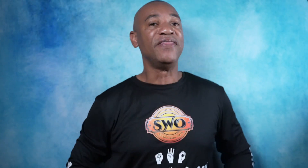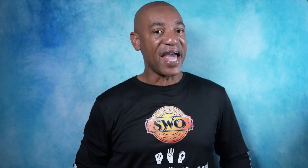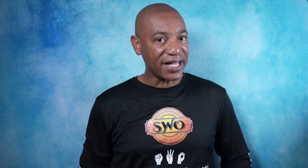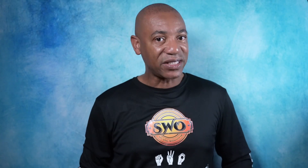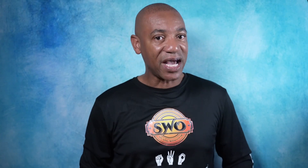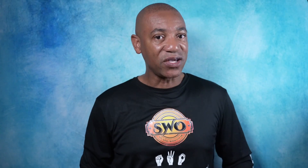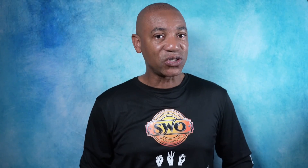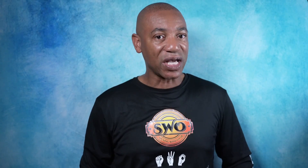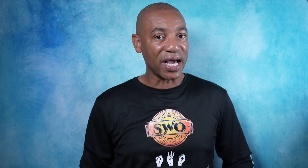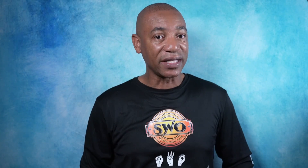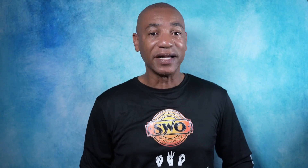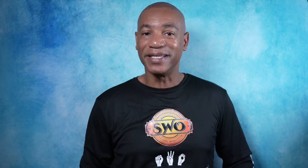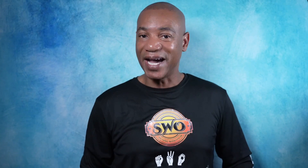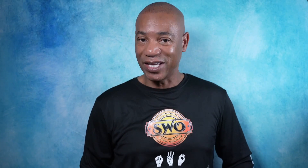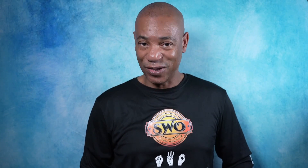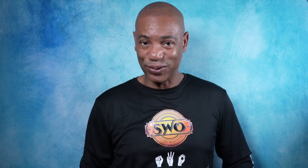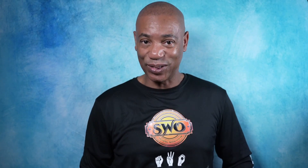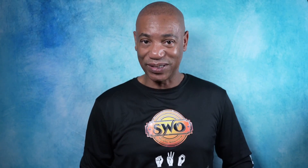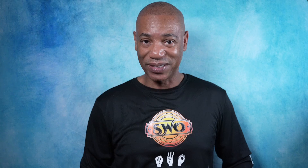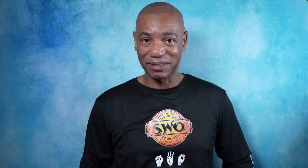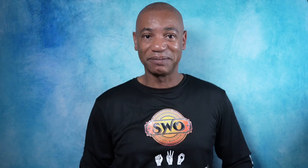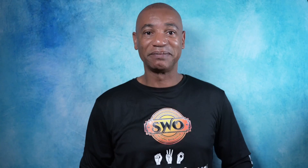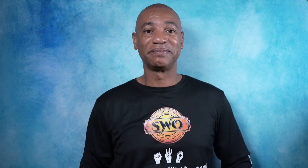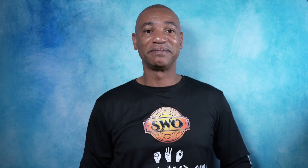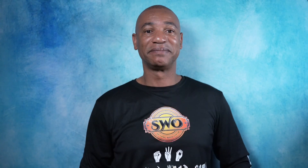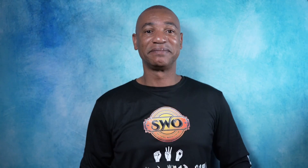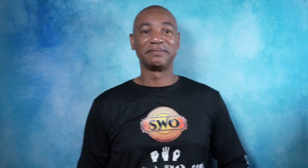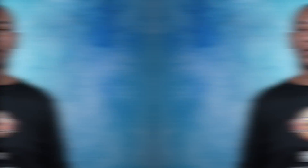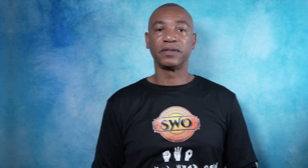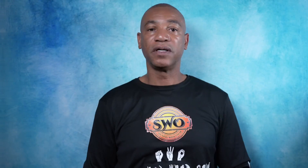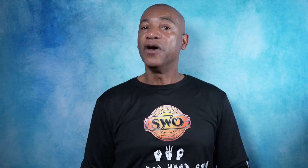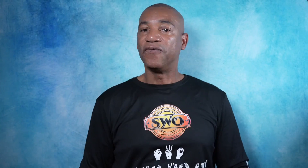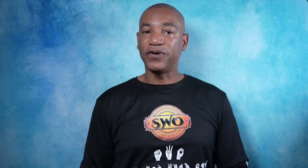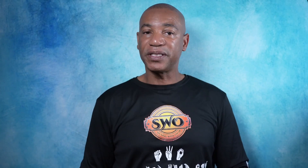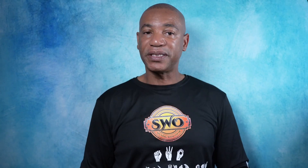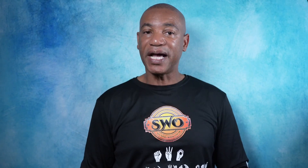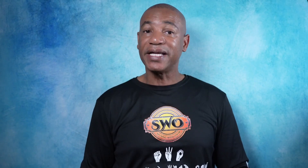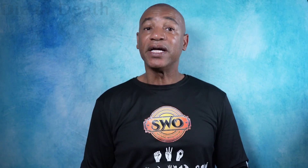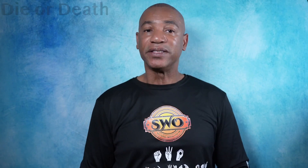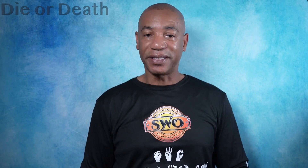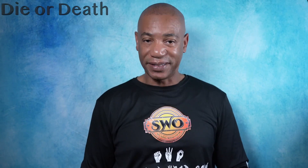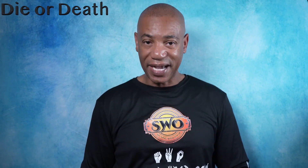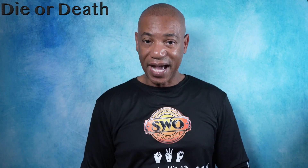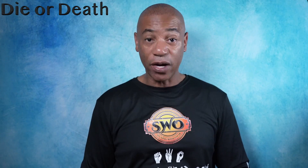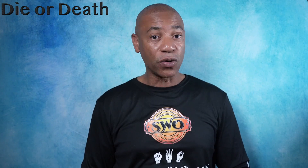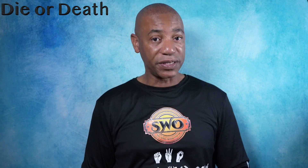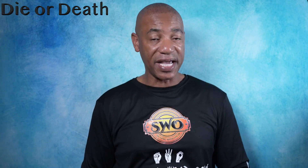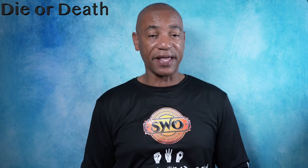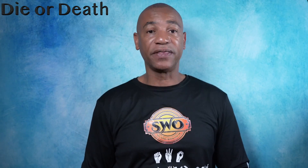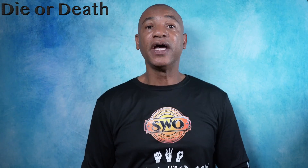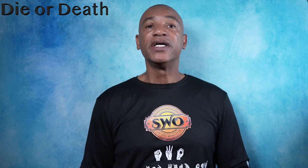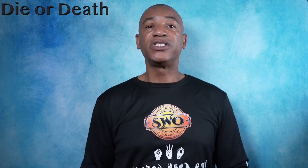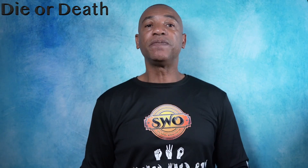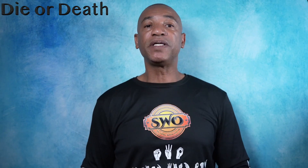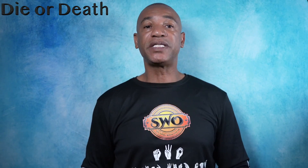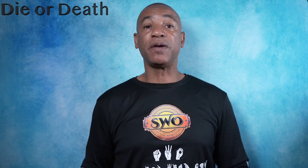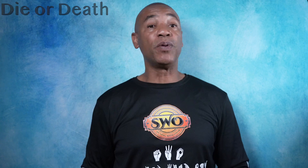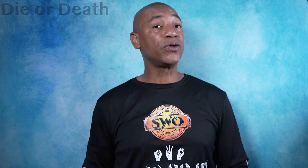That is how you sign diagnosis. For the sign to die or death, simply take both